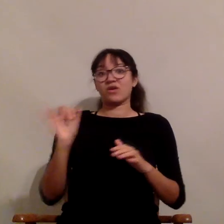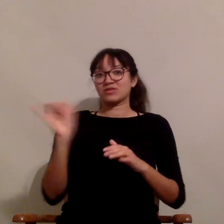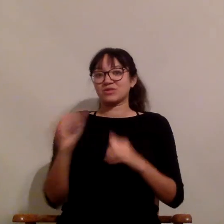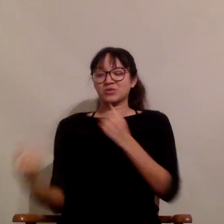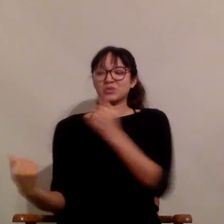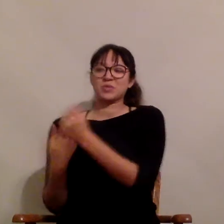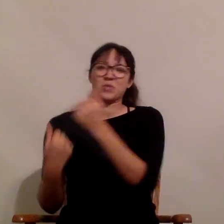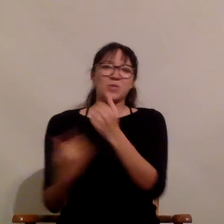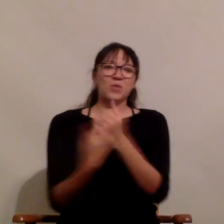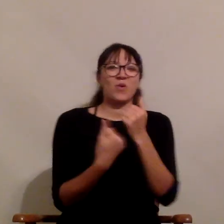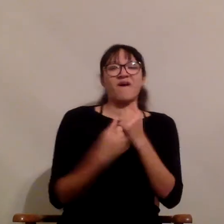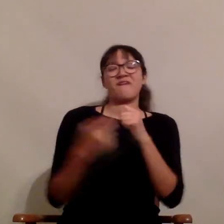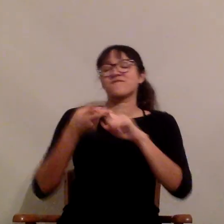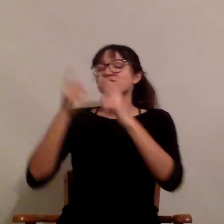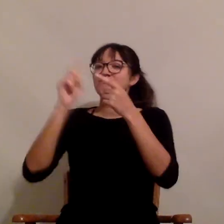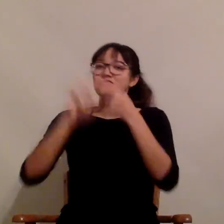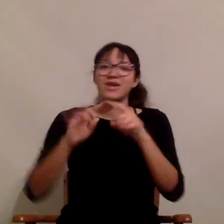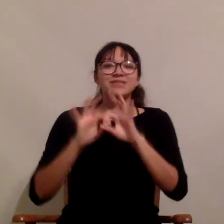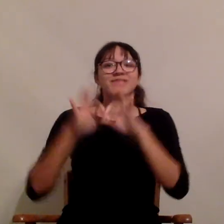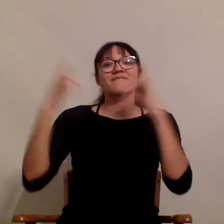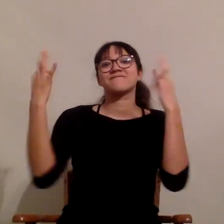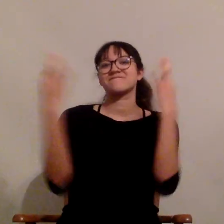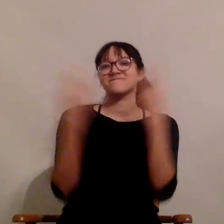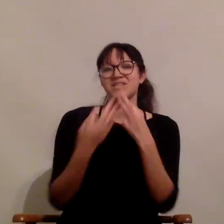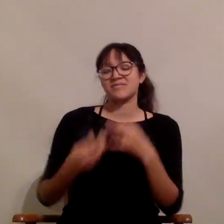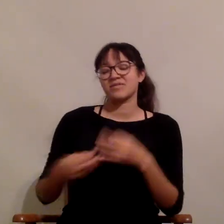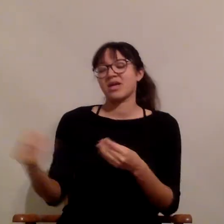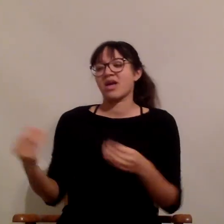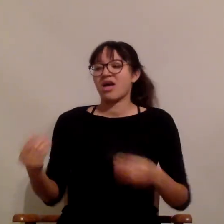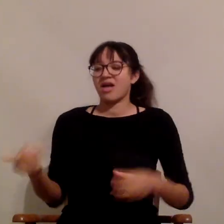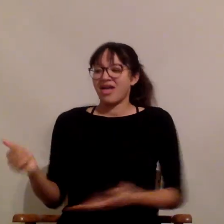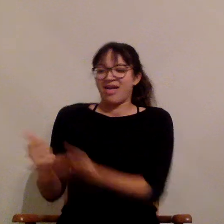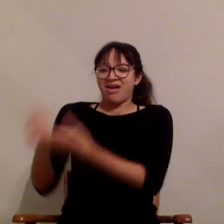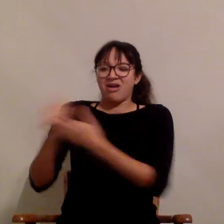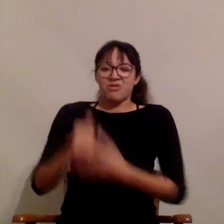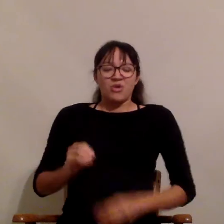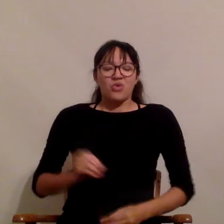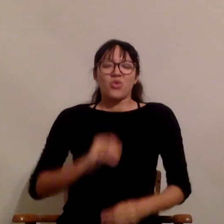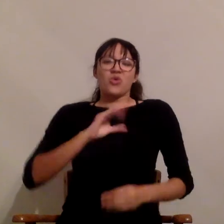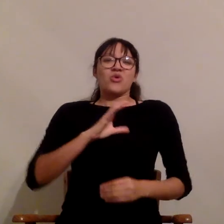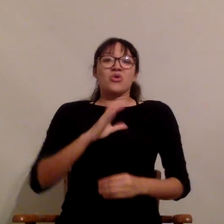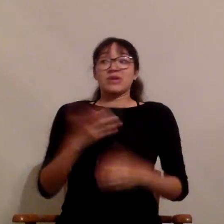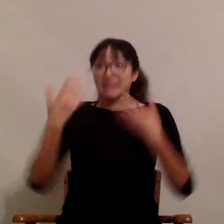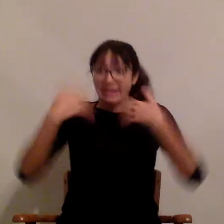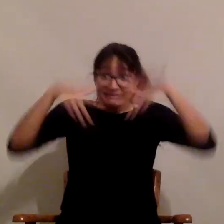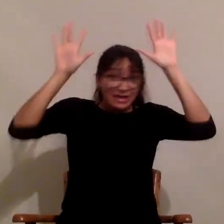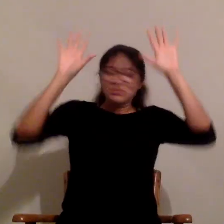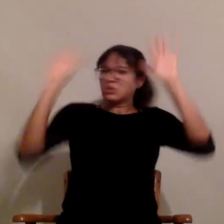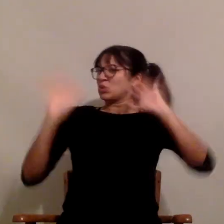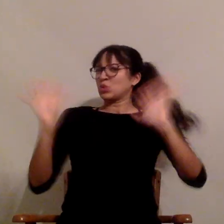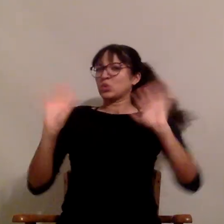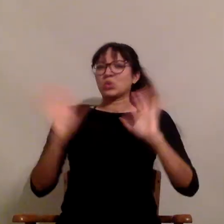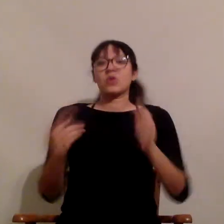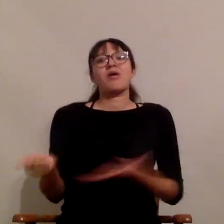and family, people who lifted our spirits and never let us give up on our ambitious endeavors.